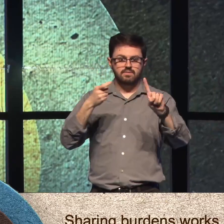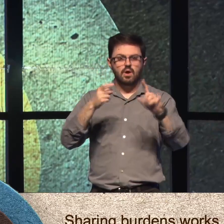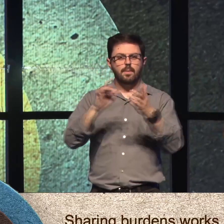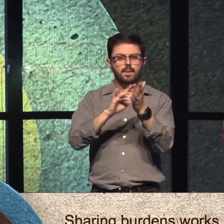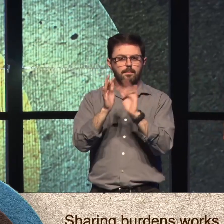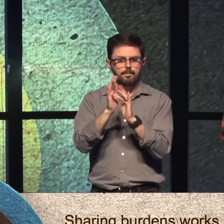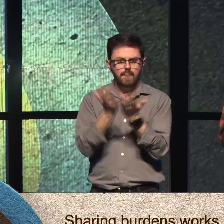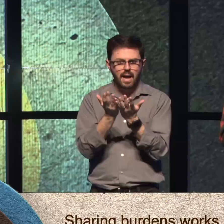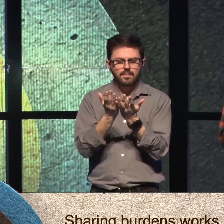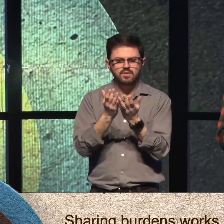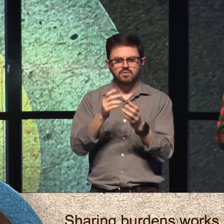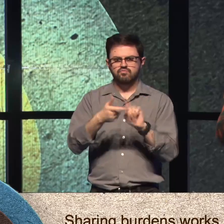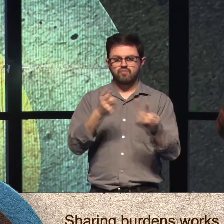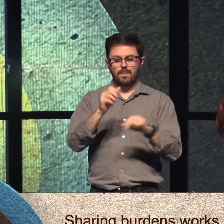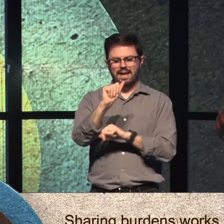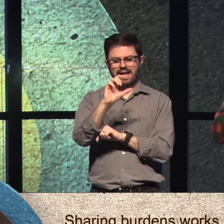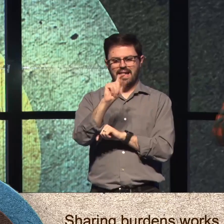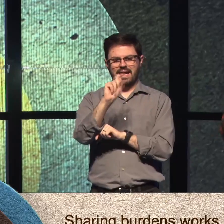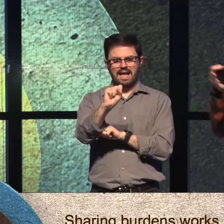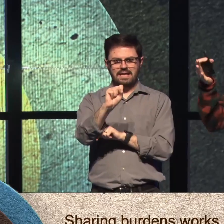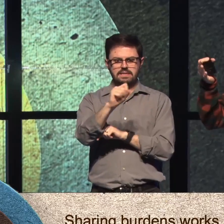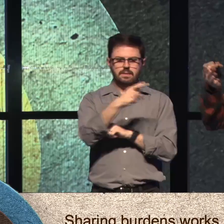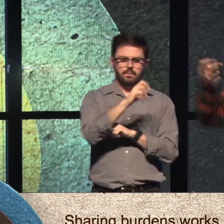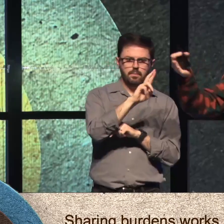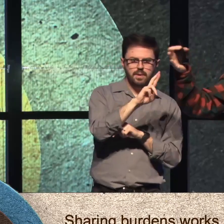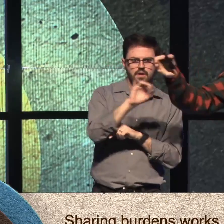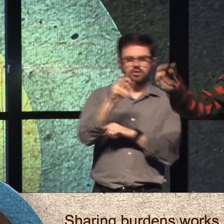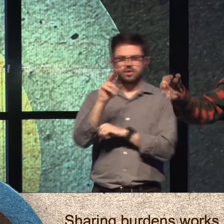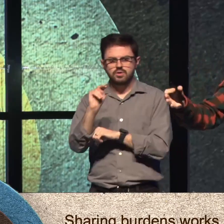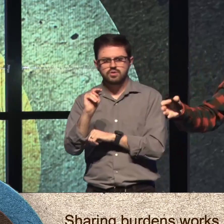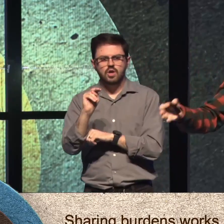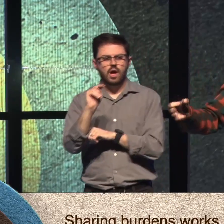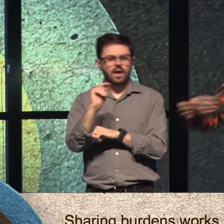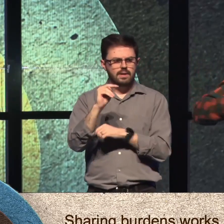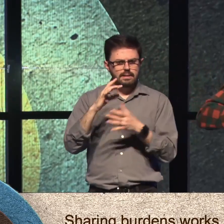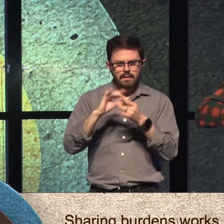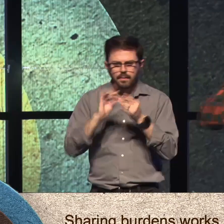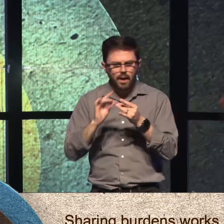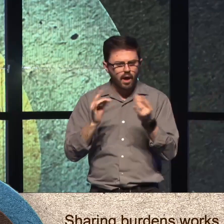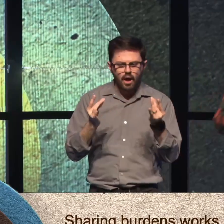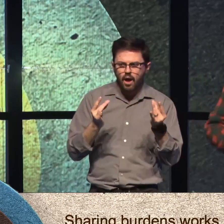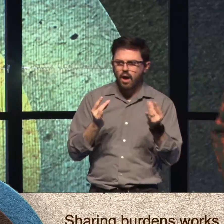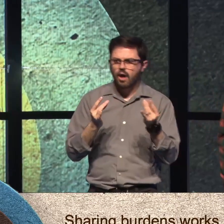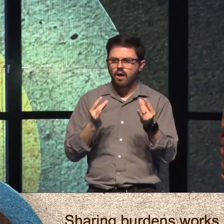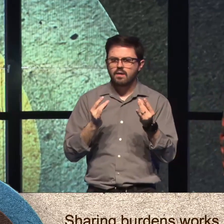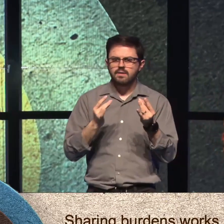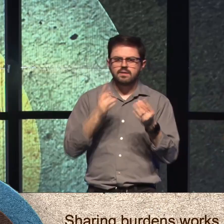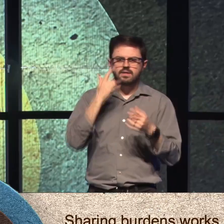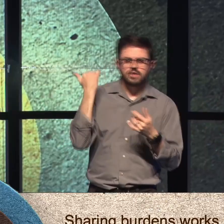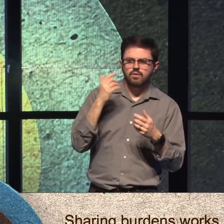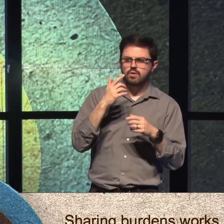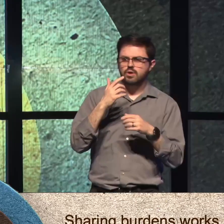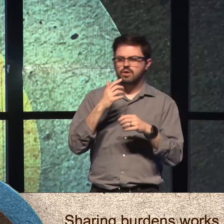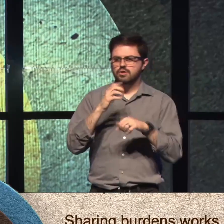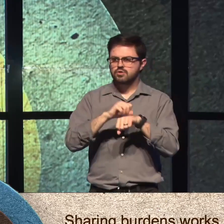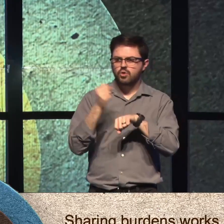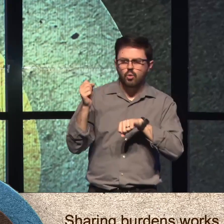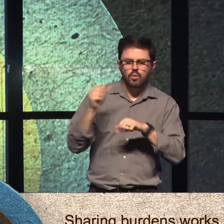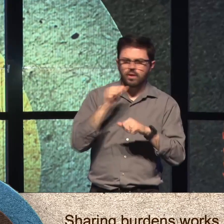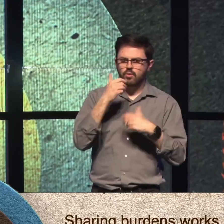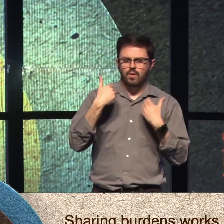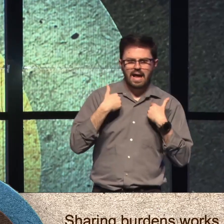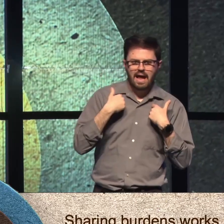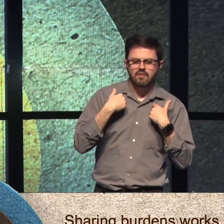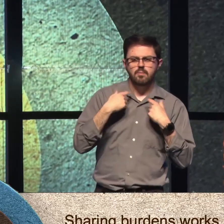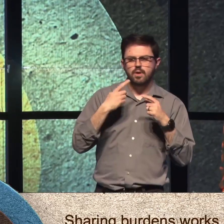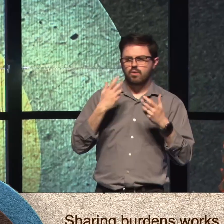where Peter and John are going. They say, silver and gold I don't have, but what I have I give you. And don't get